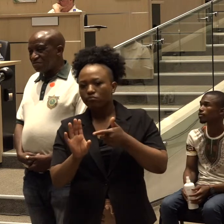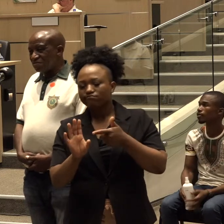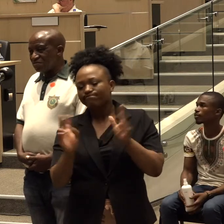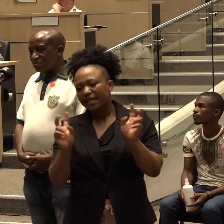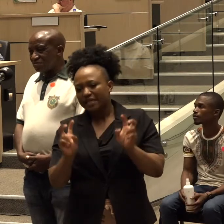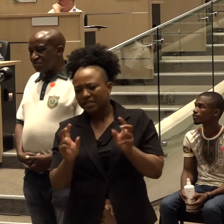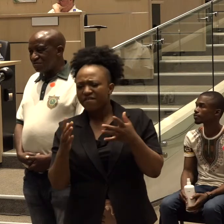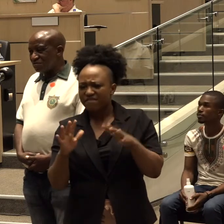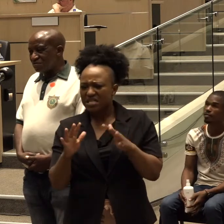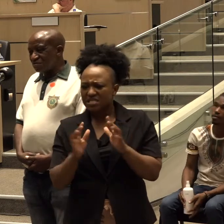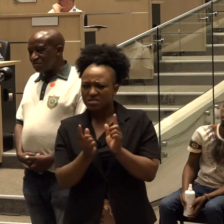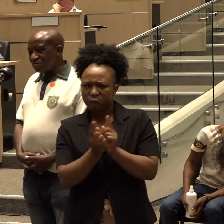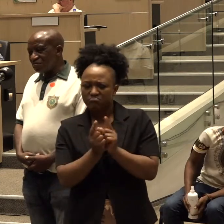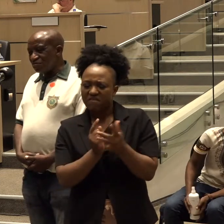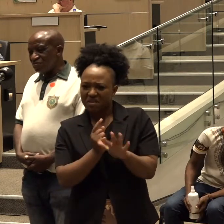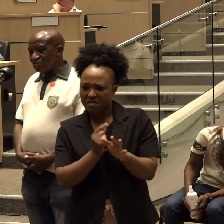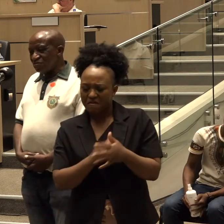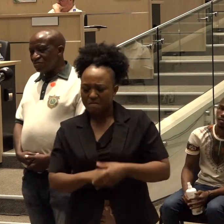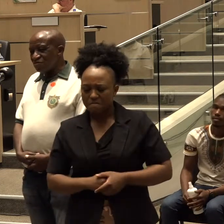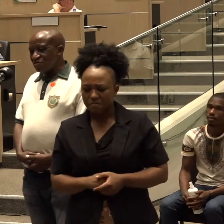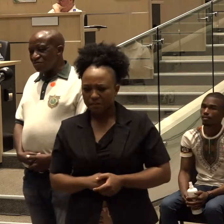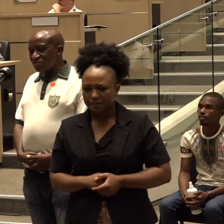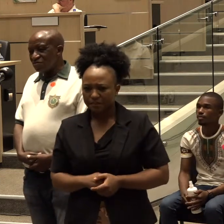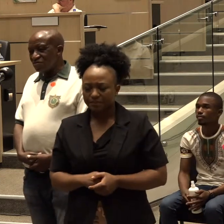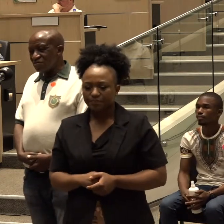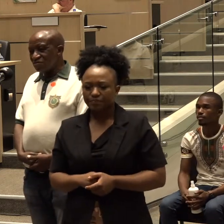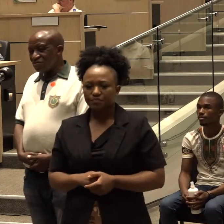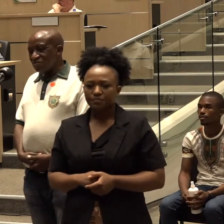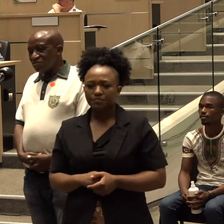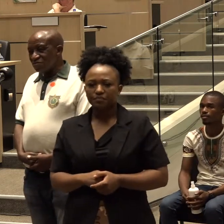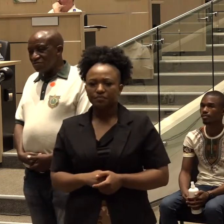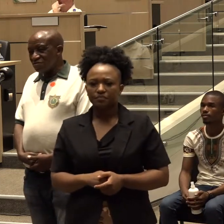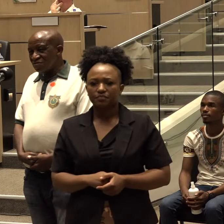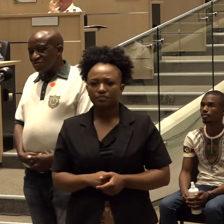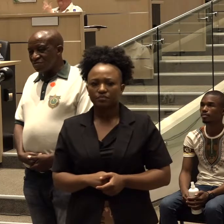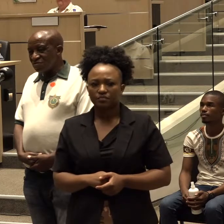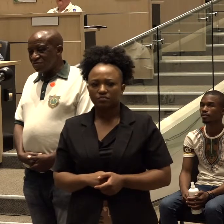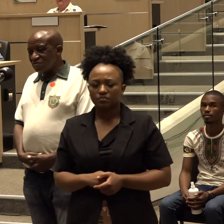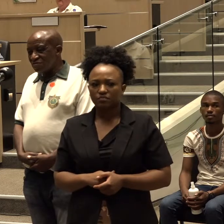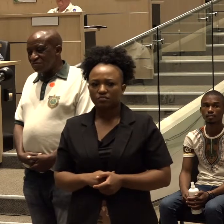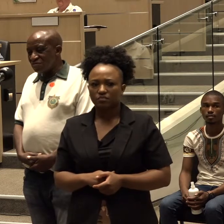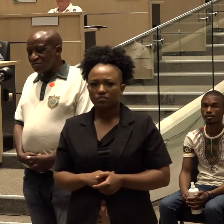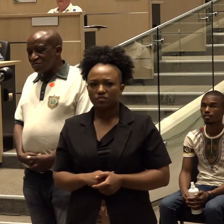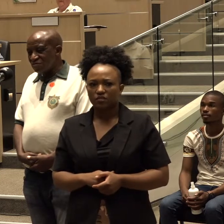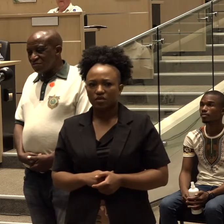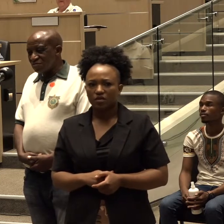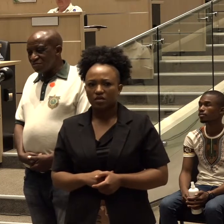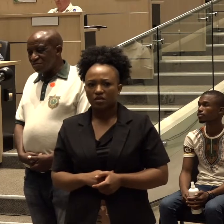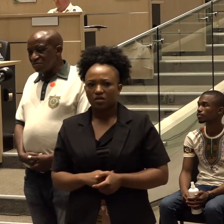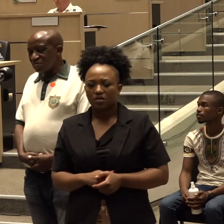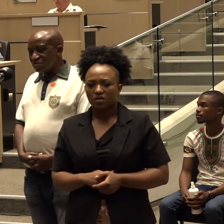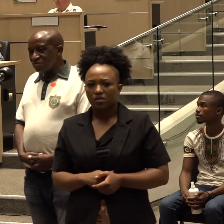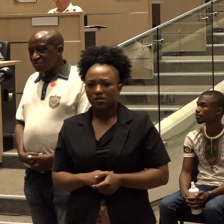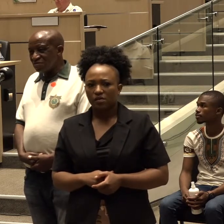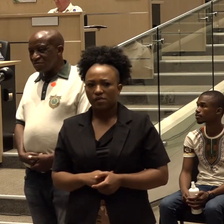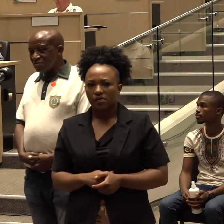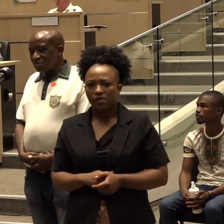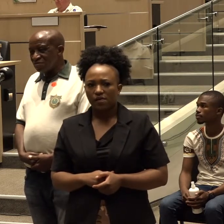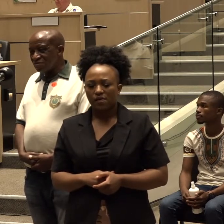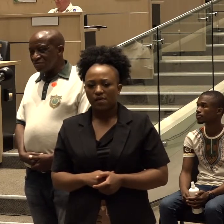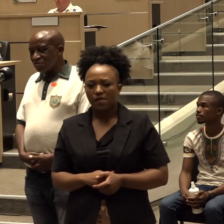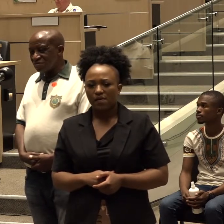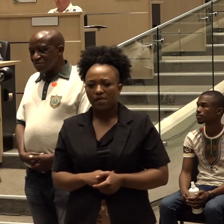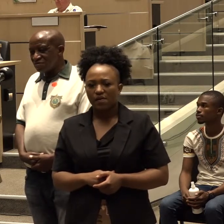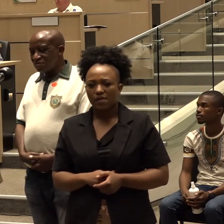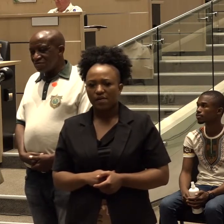I'm thankful about the the portfolio committee it's not the first time that I'm meeting them I met them when we were